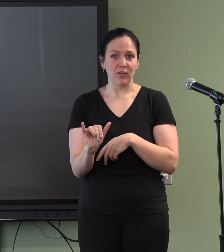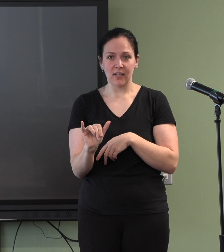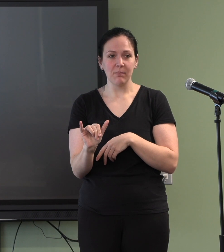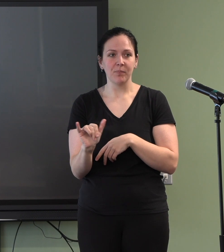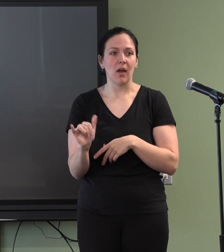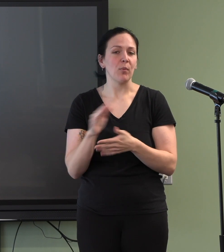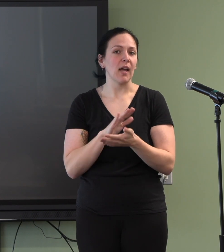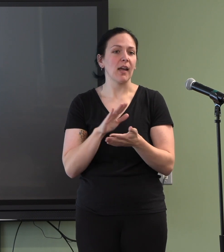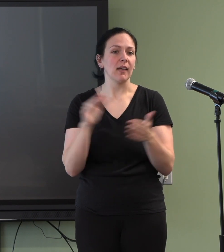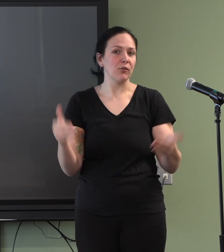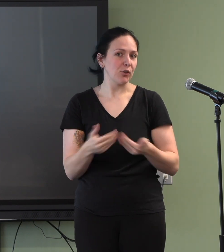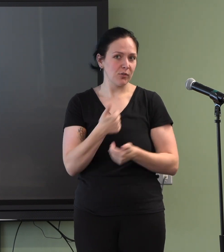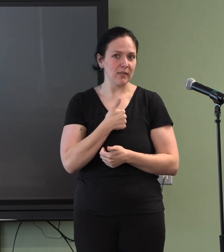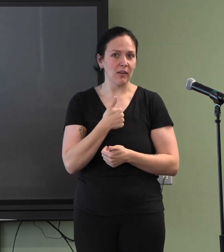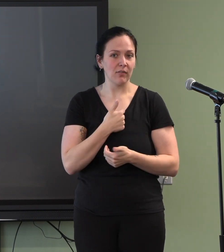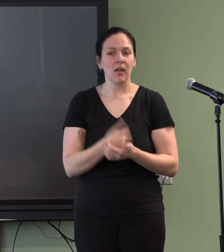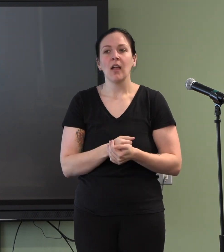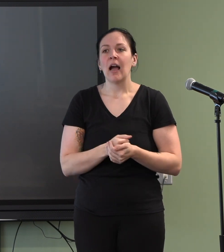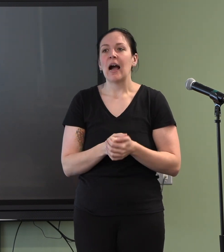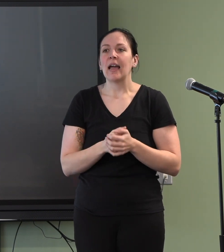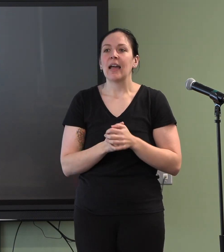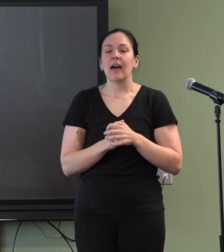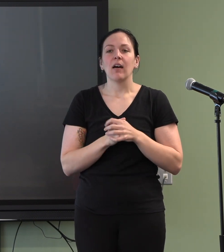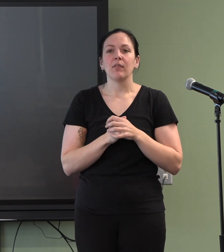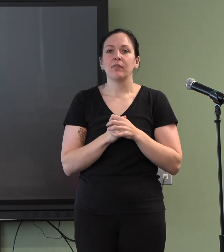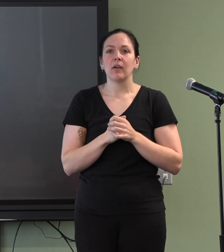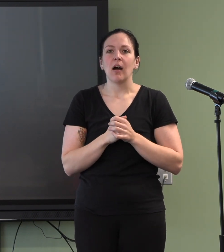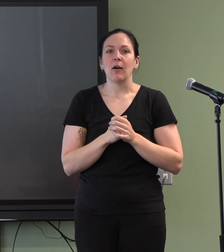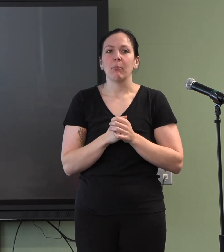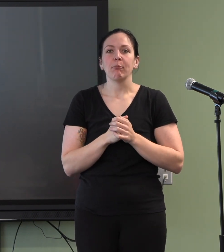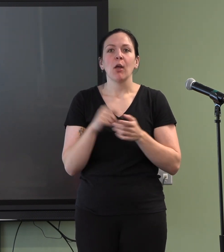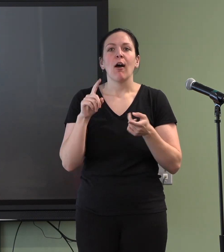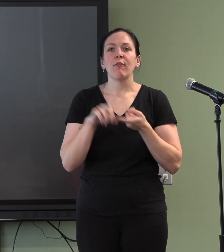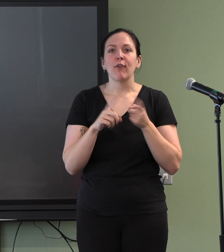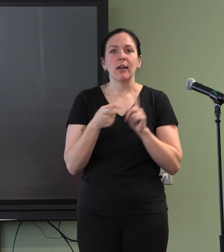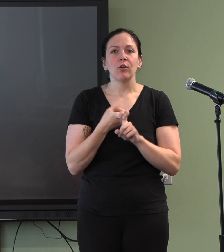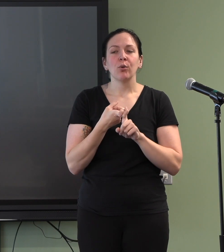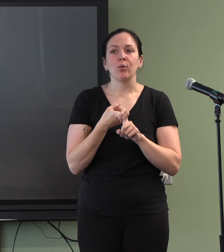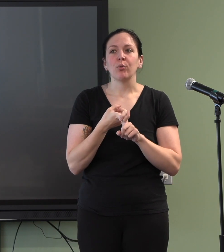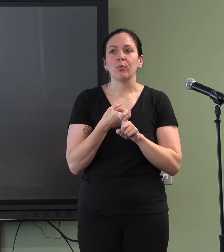name when I introduce myself. I have a friend